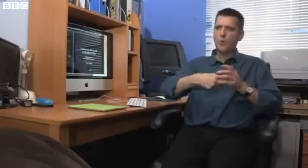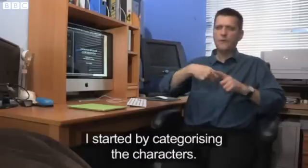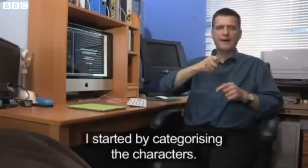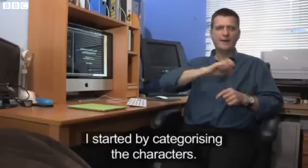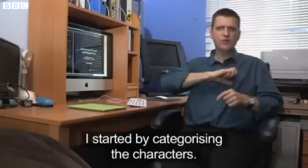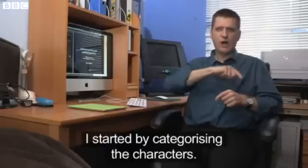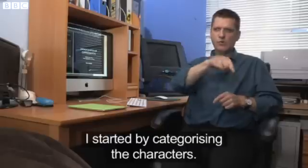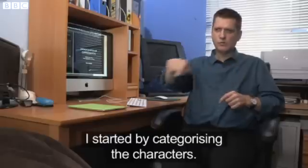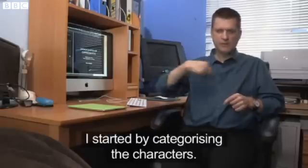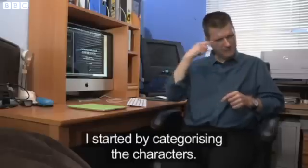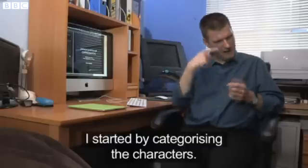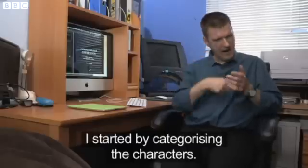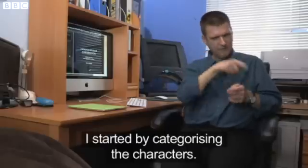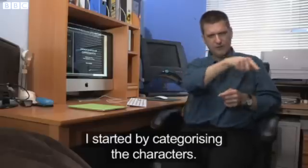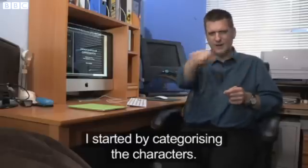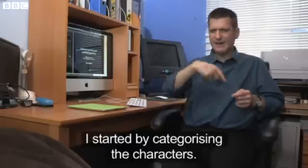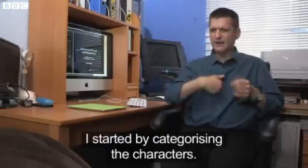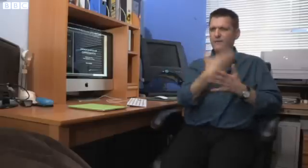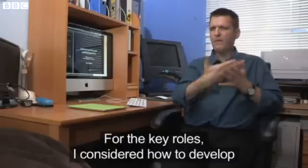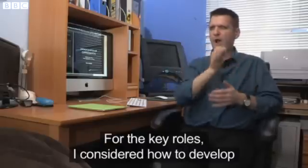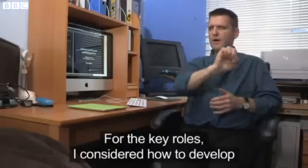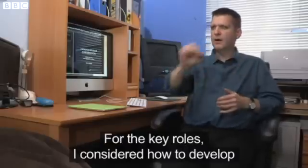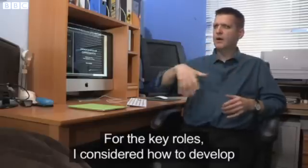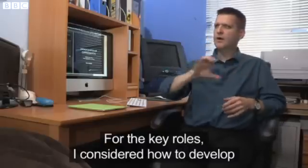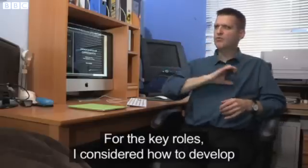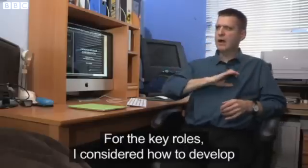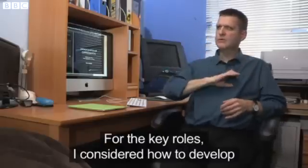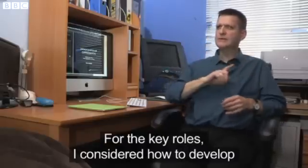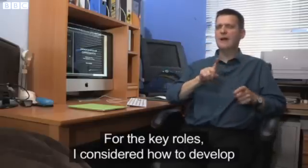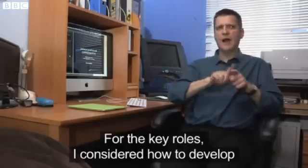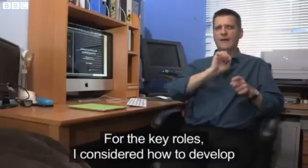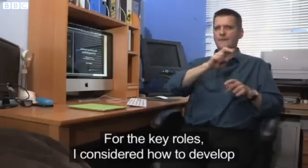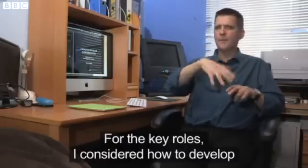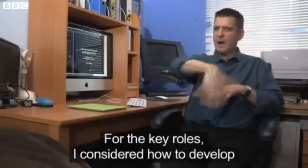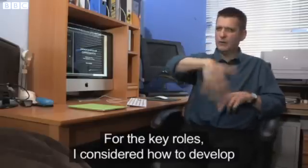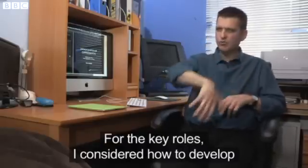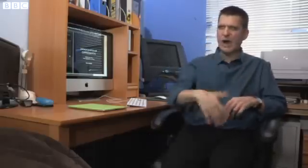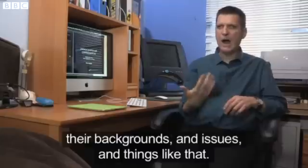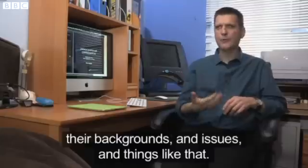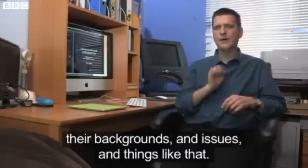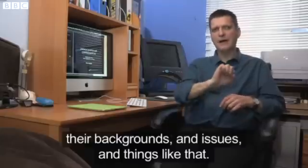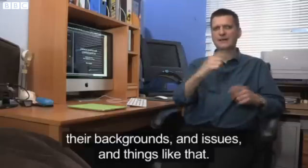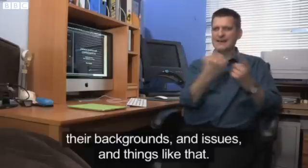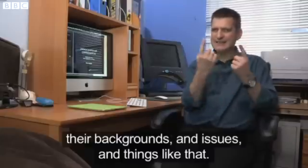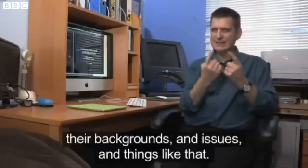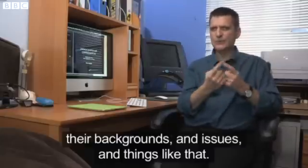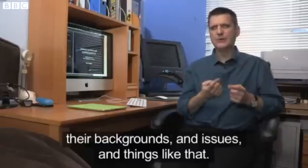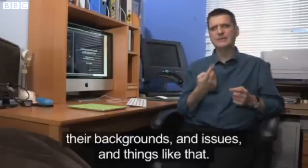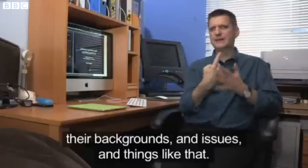I started by categorising the characters. For the key roles, I considered how to develop their backgrounds and issues and things